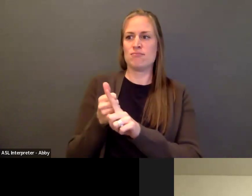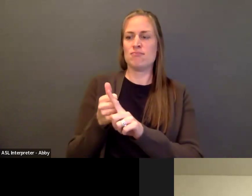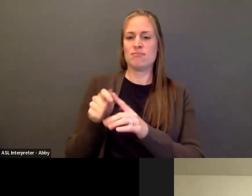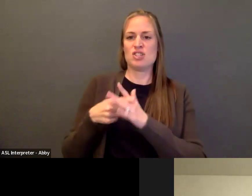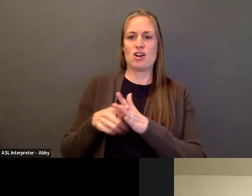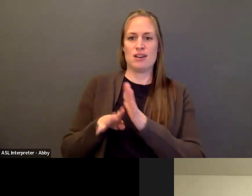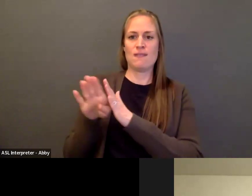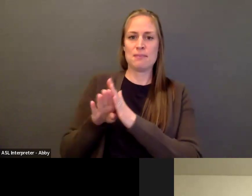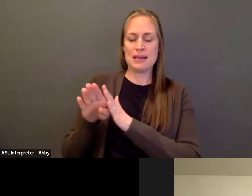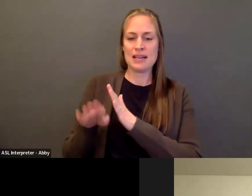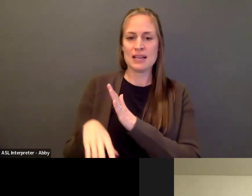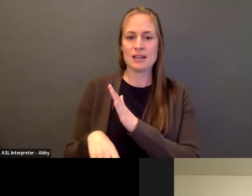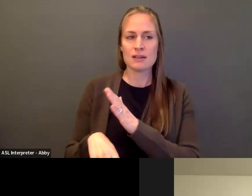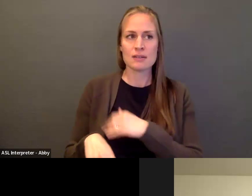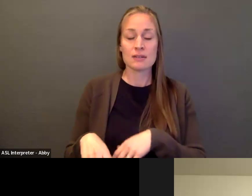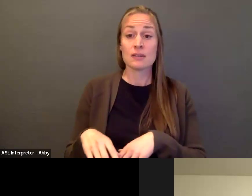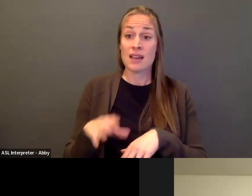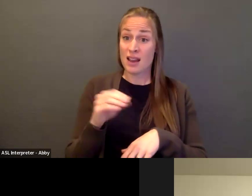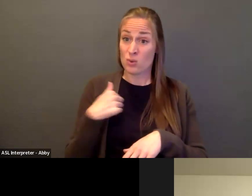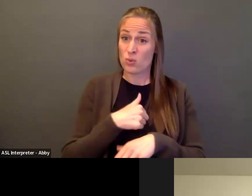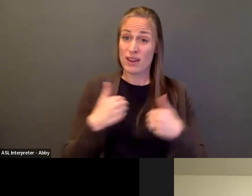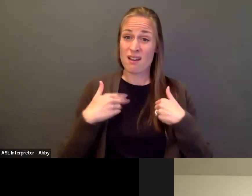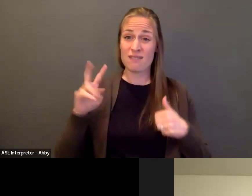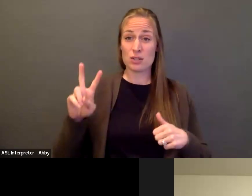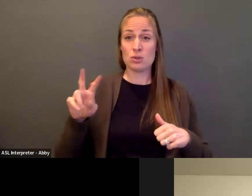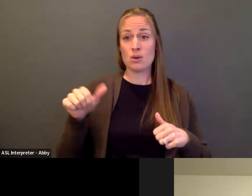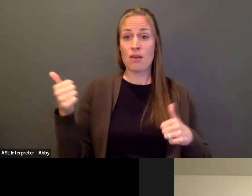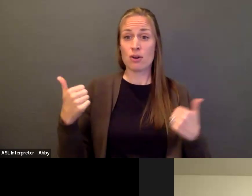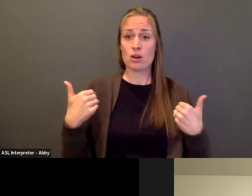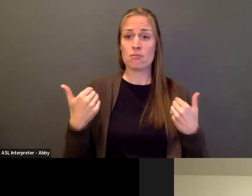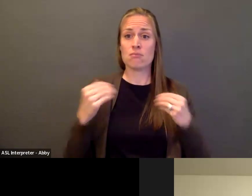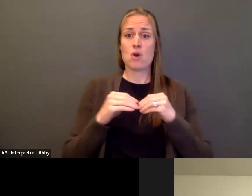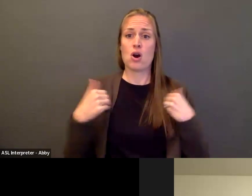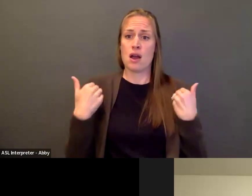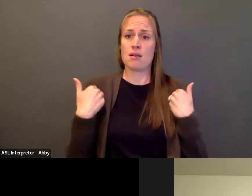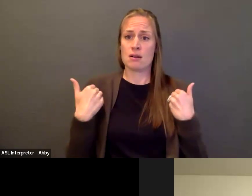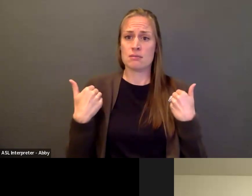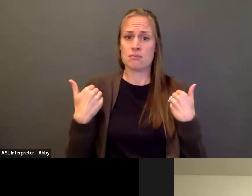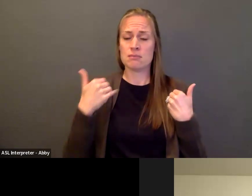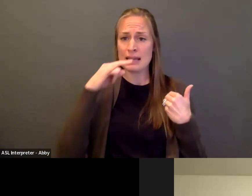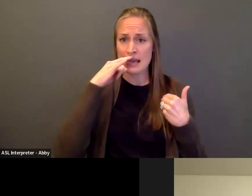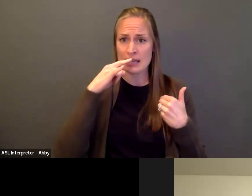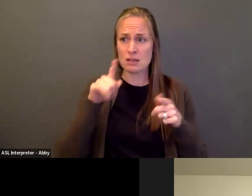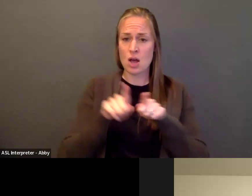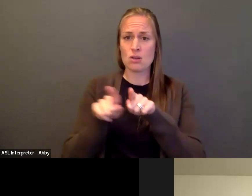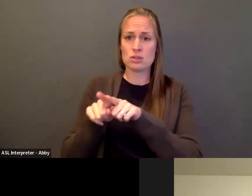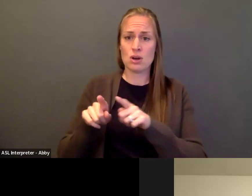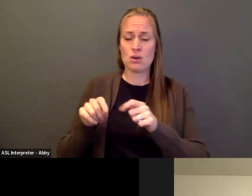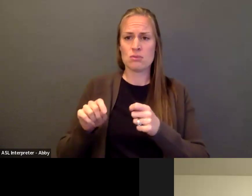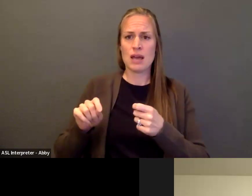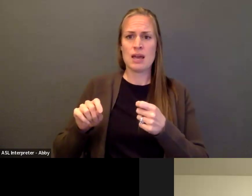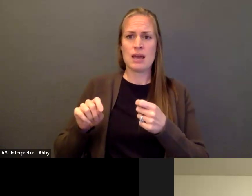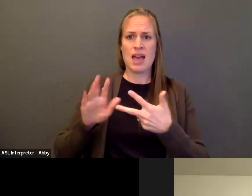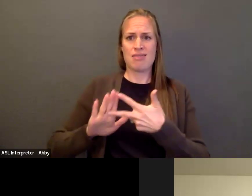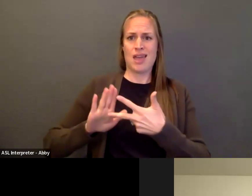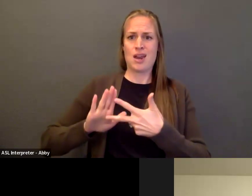And we have 2 younger kids at home also, and their stress level is through the